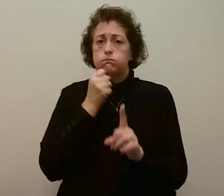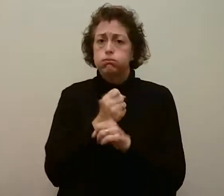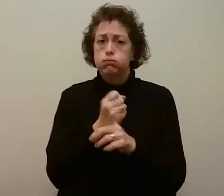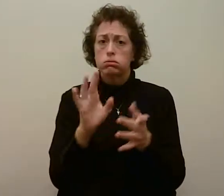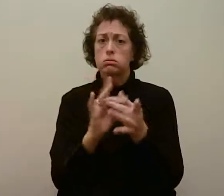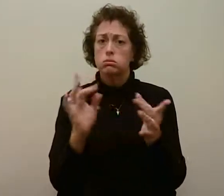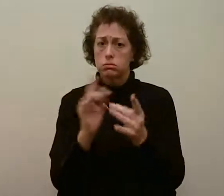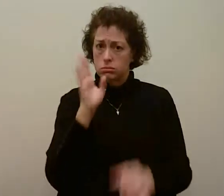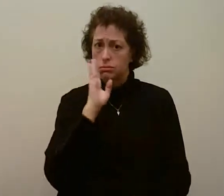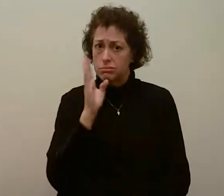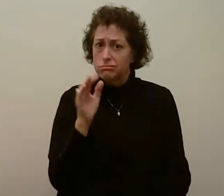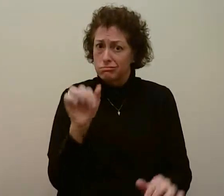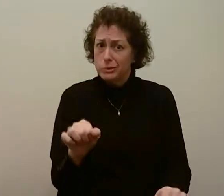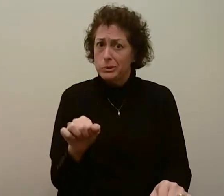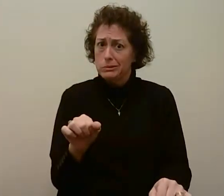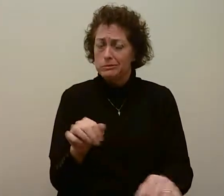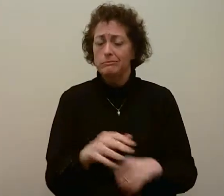Now moving on towards interpreting research.